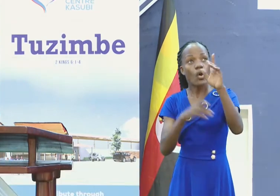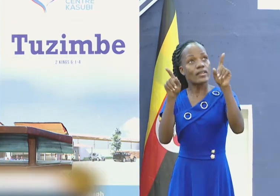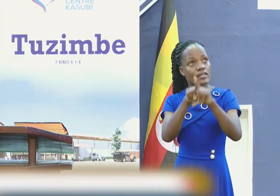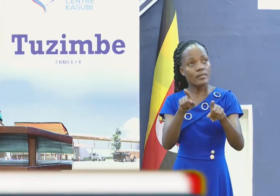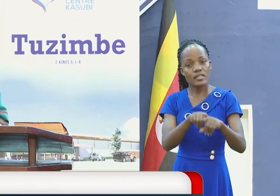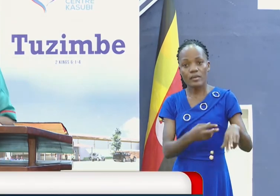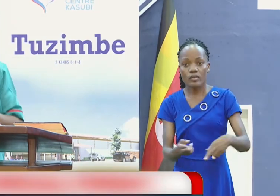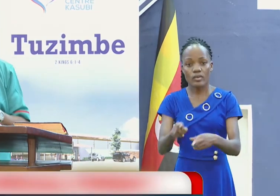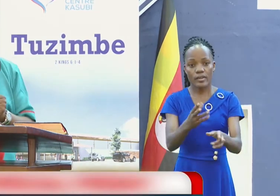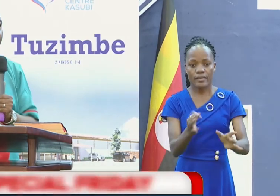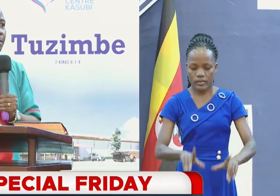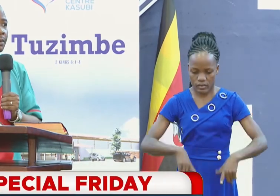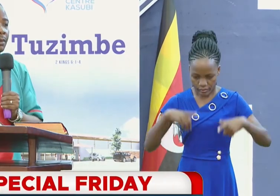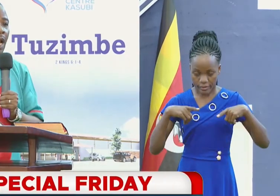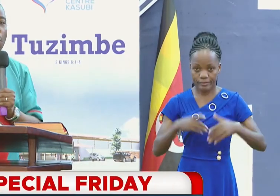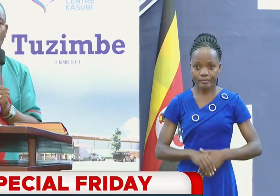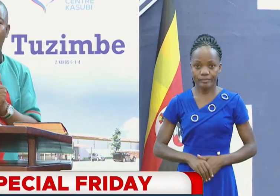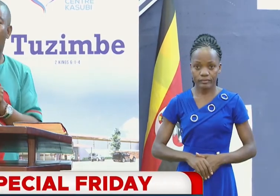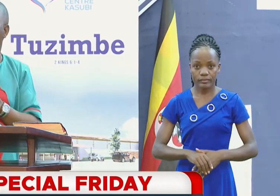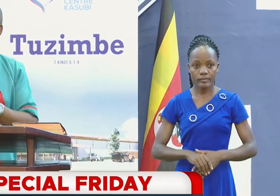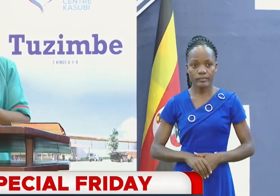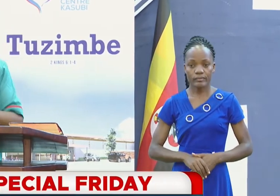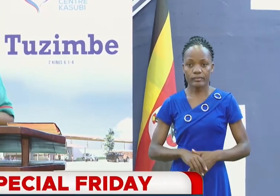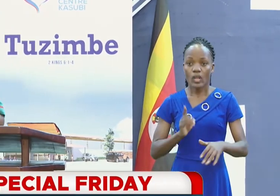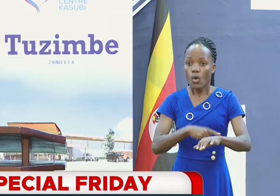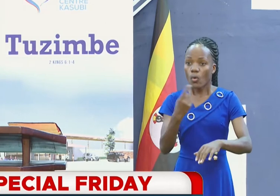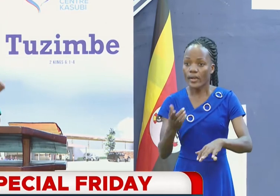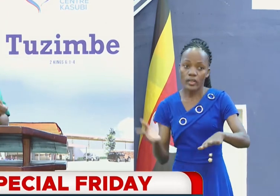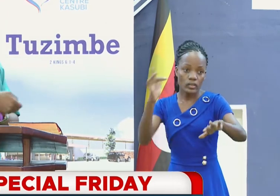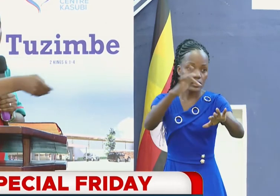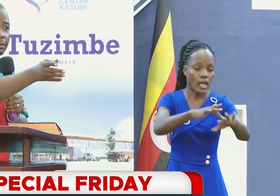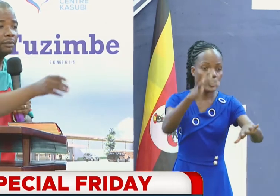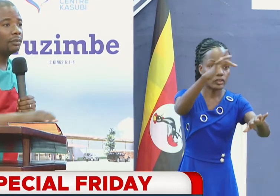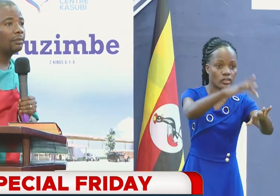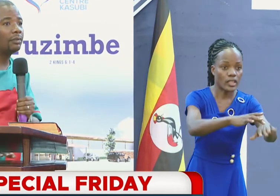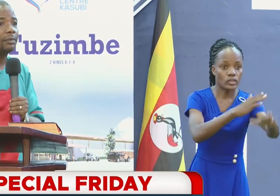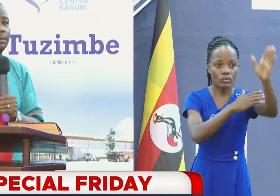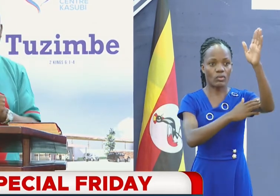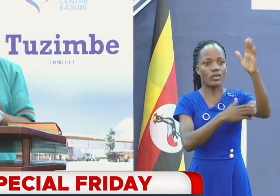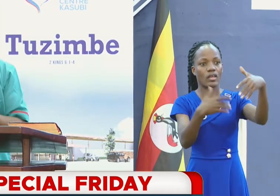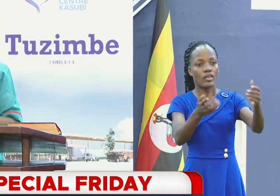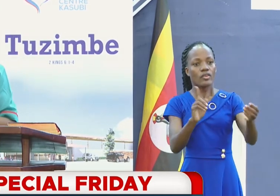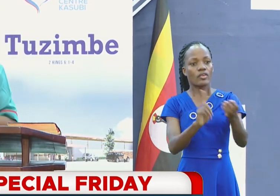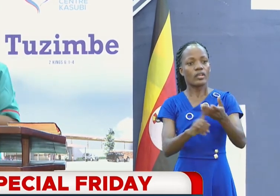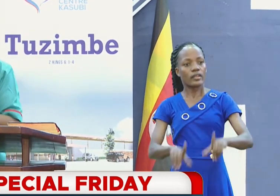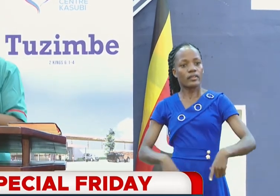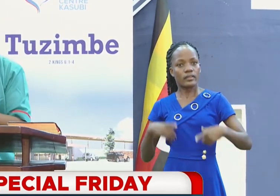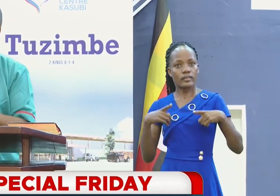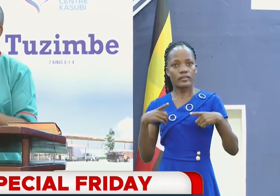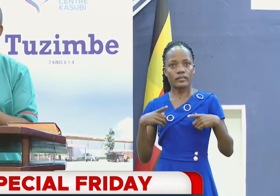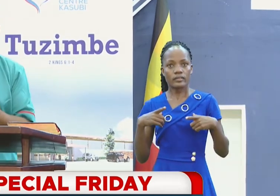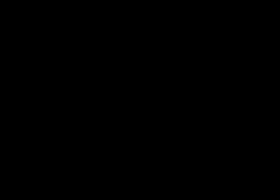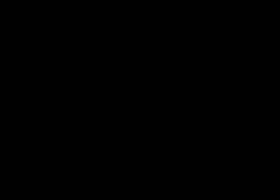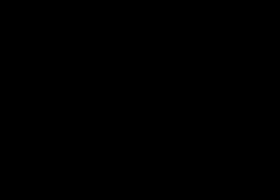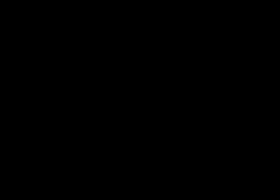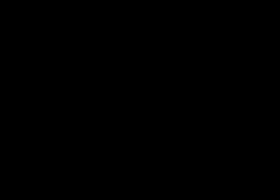Brethren, our God is the spring of life. Whoever holds him gives life as